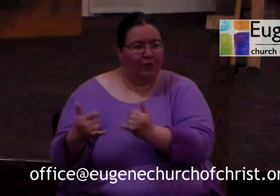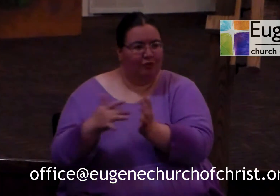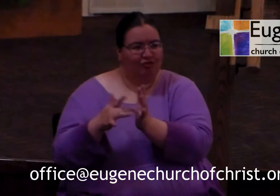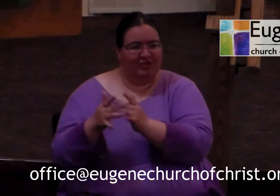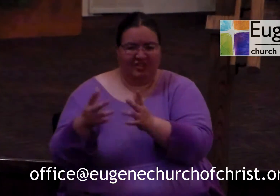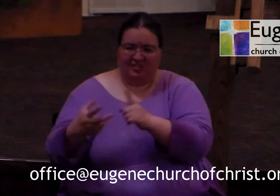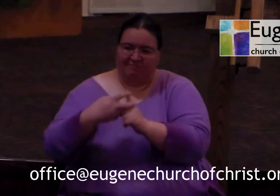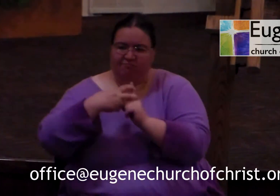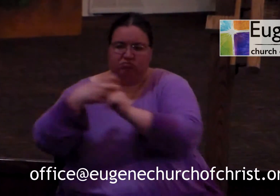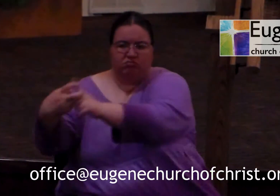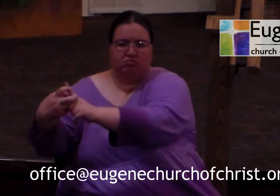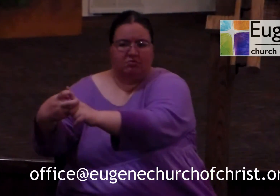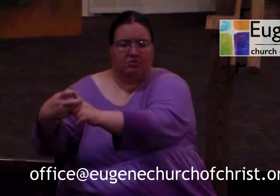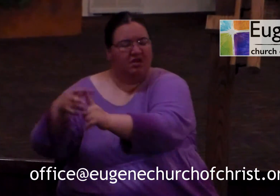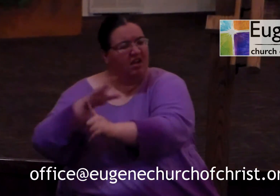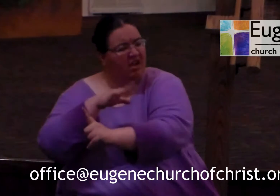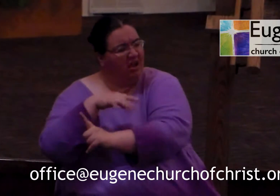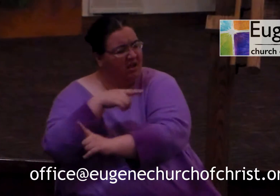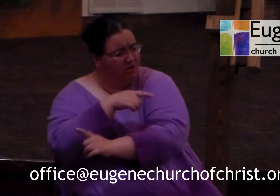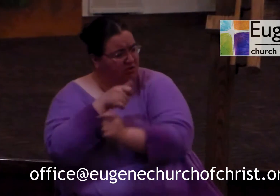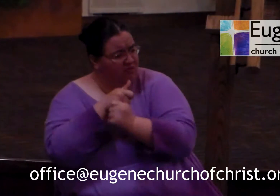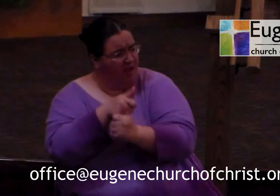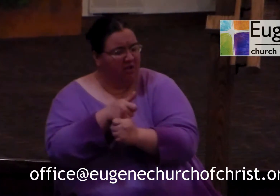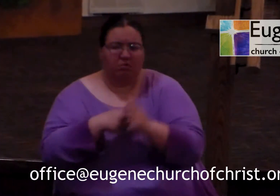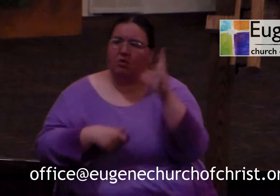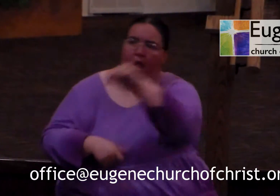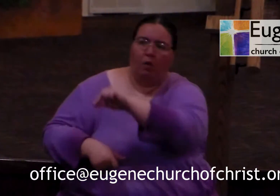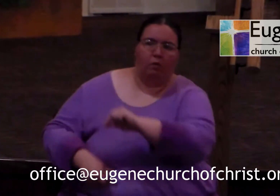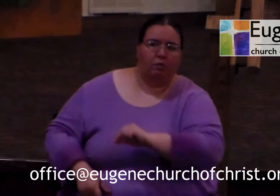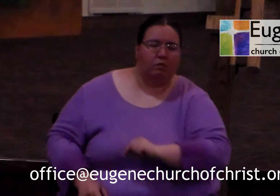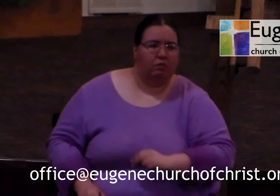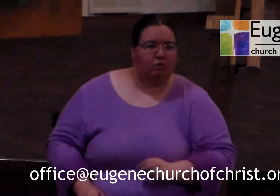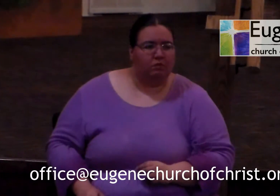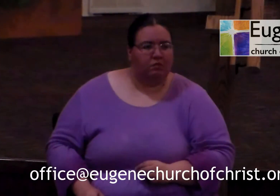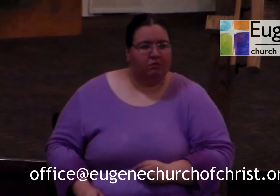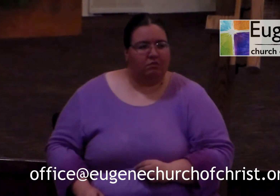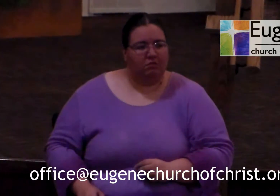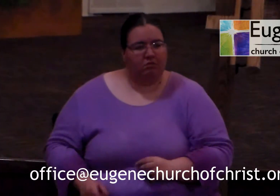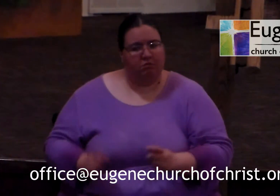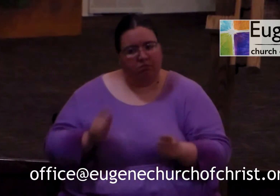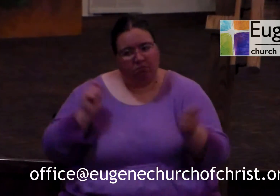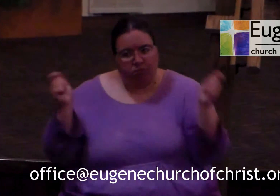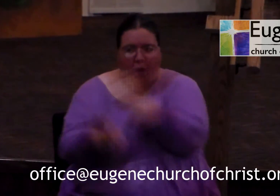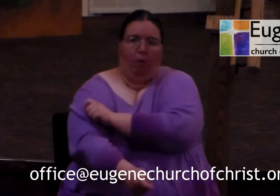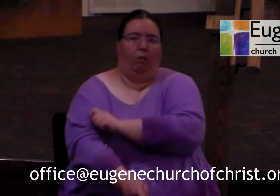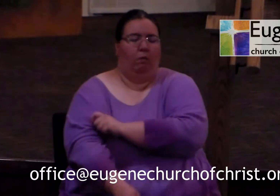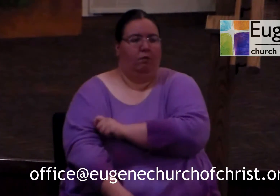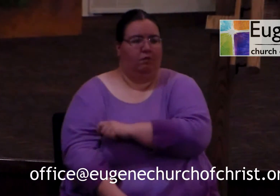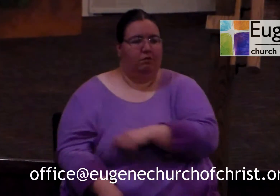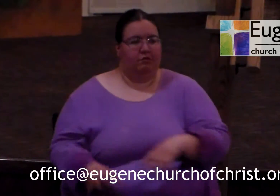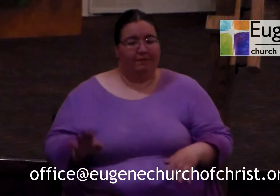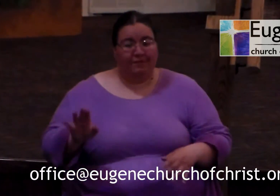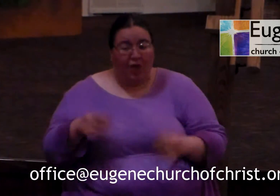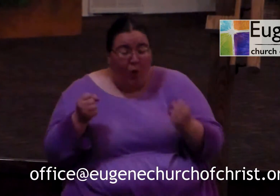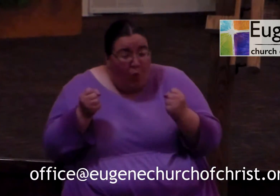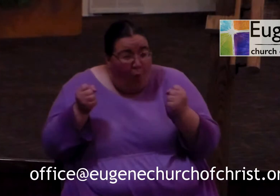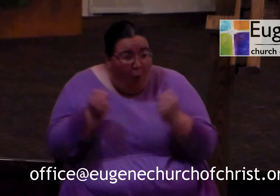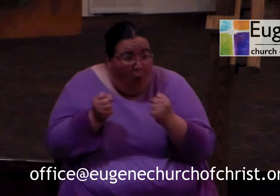It was cold. And the servants and officials stood around a fire they made to keep warm. Peter was also standing with them, warming